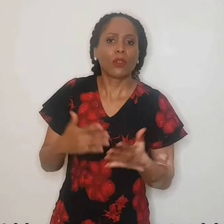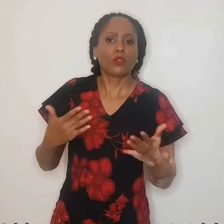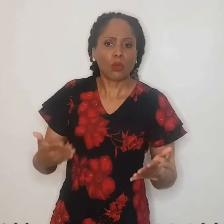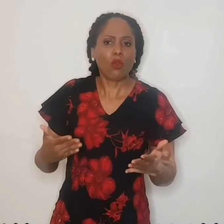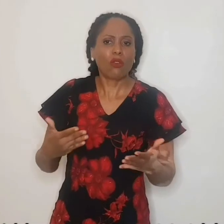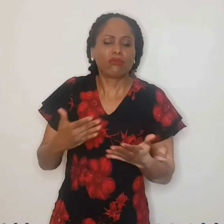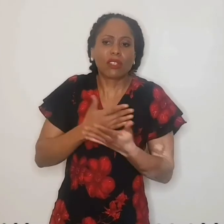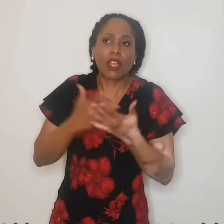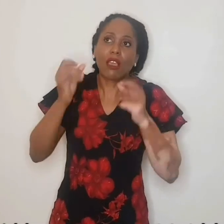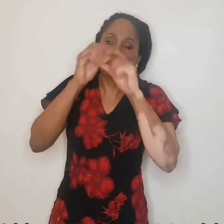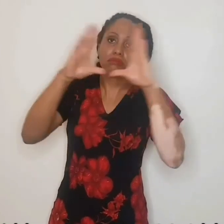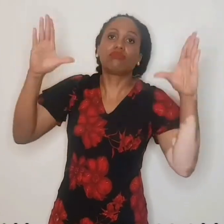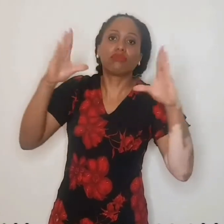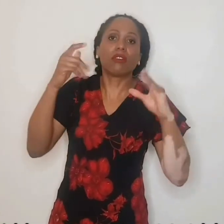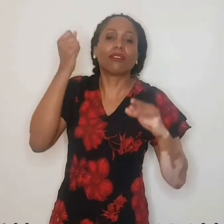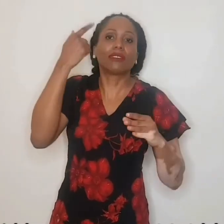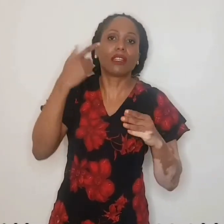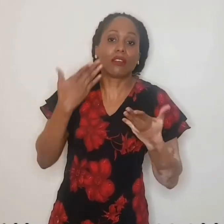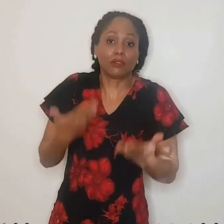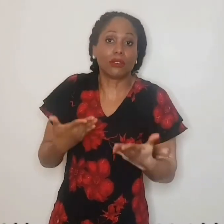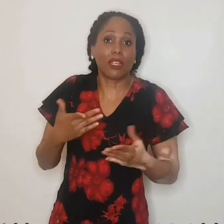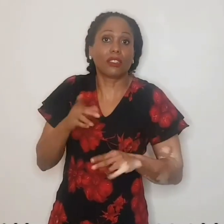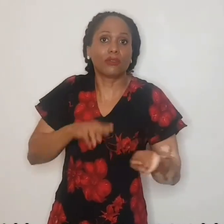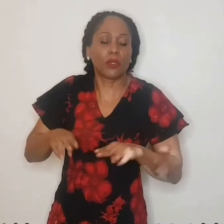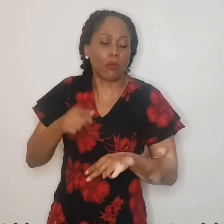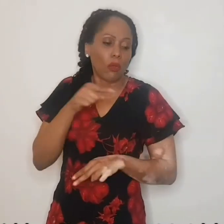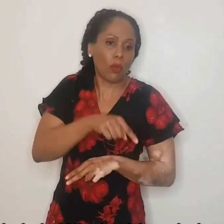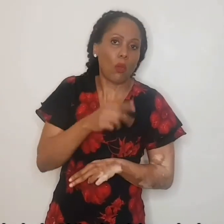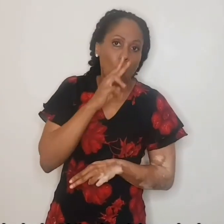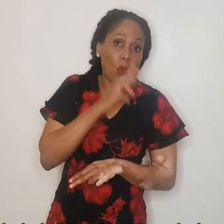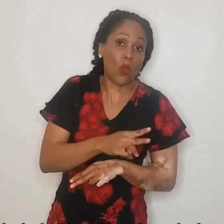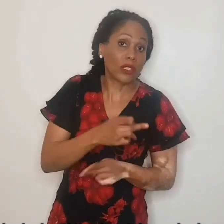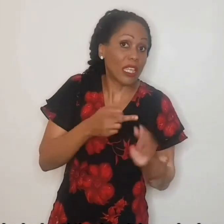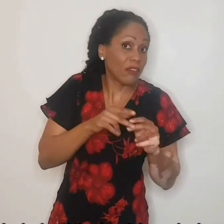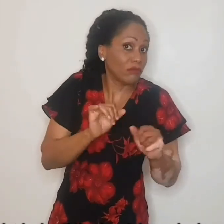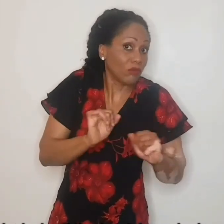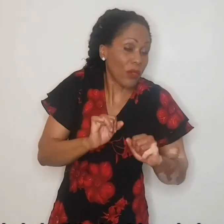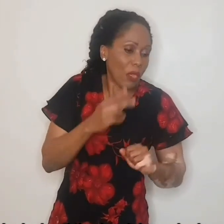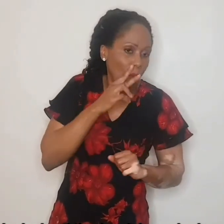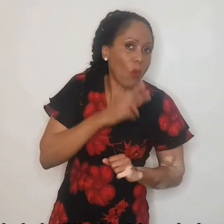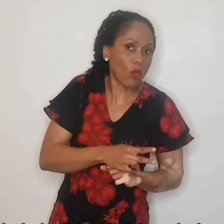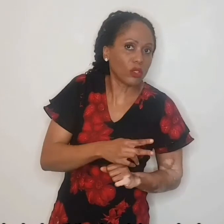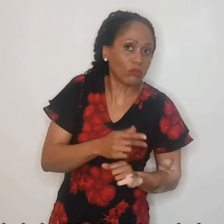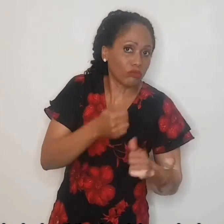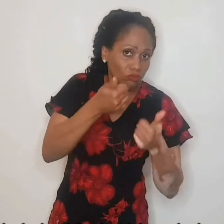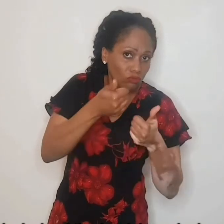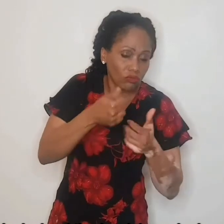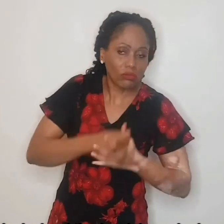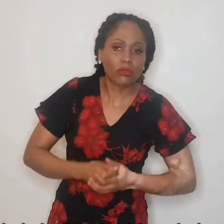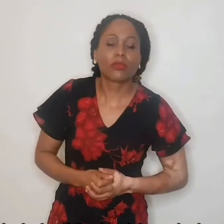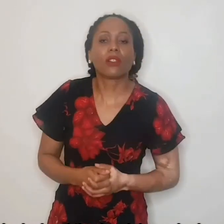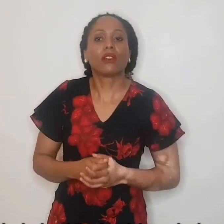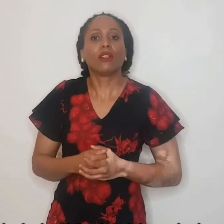To get some more context to today's video go ahead and watch if you haven't done so already.